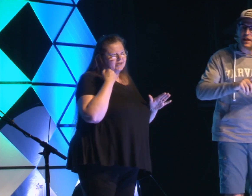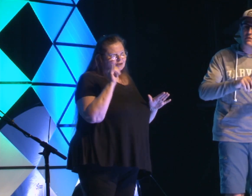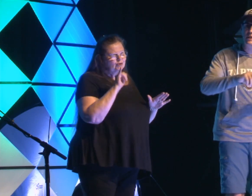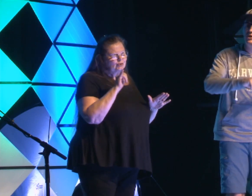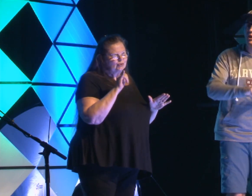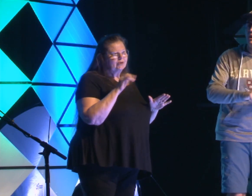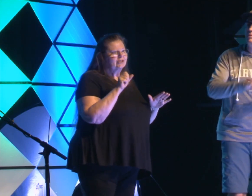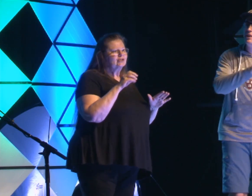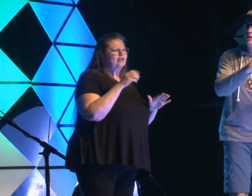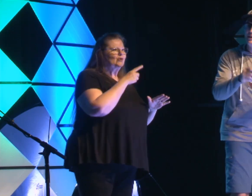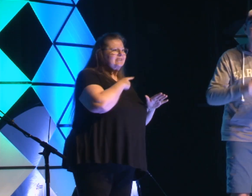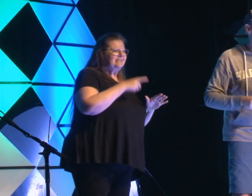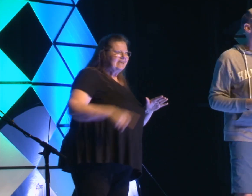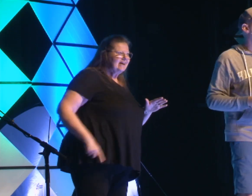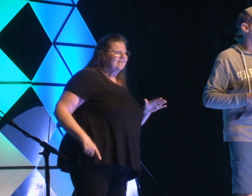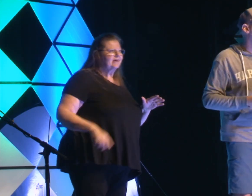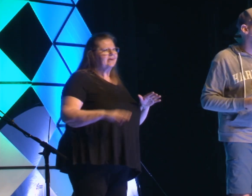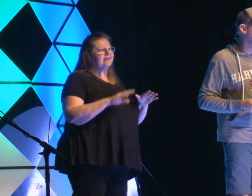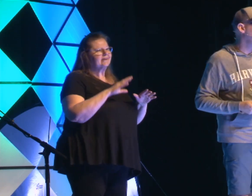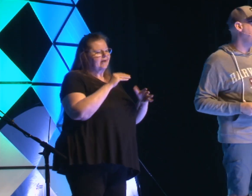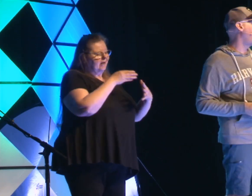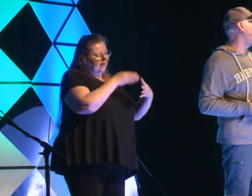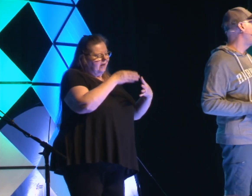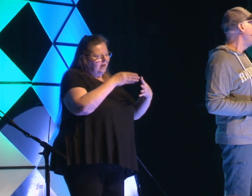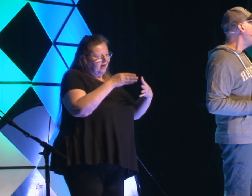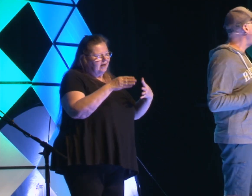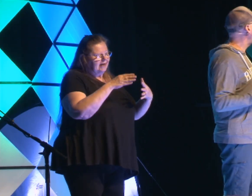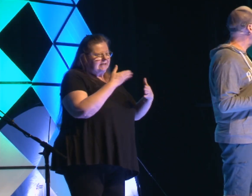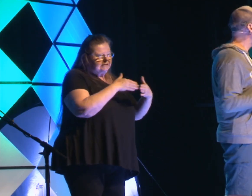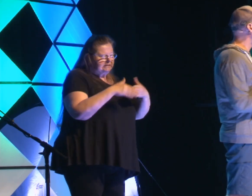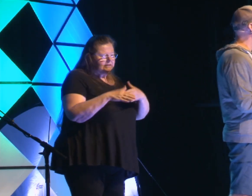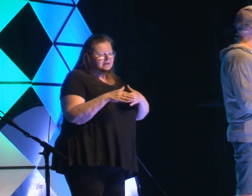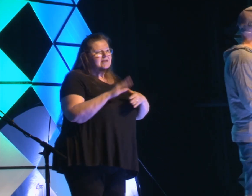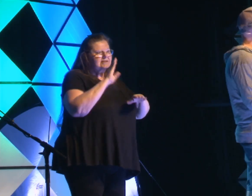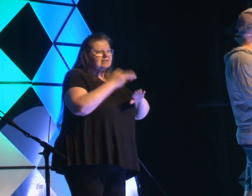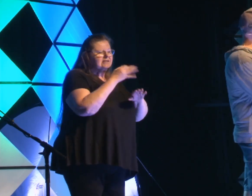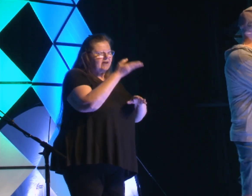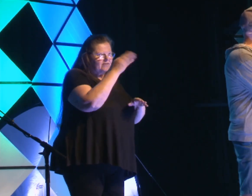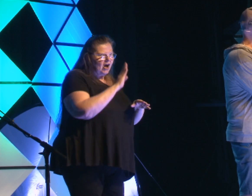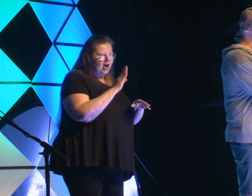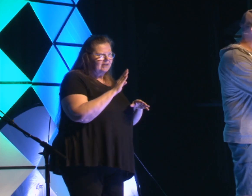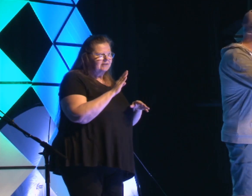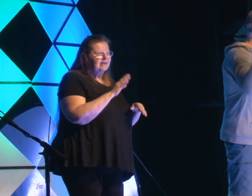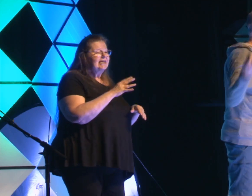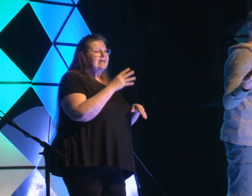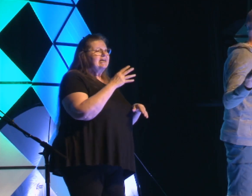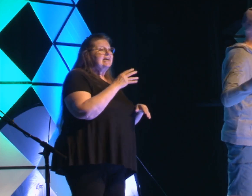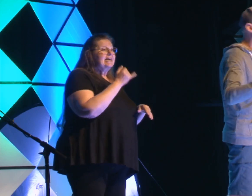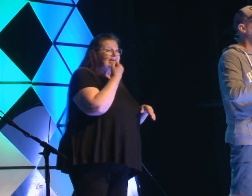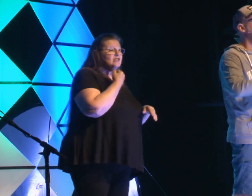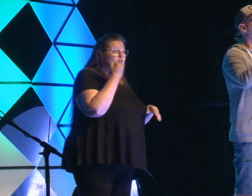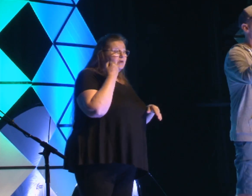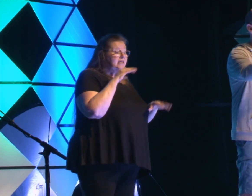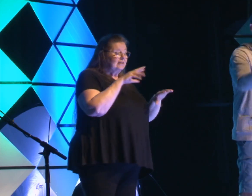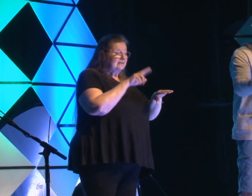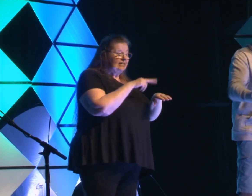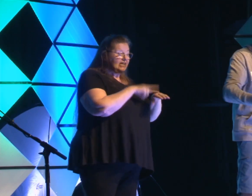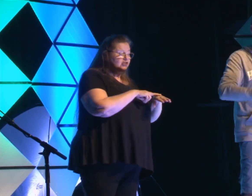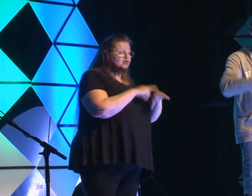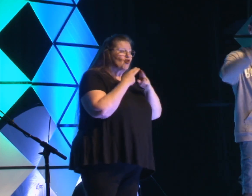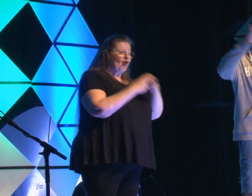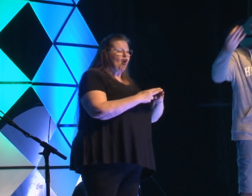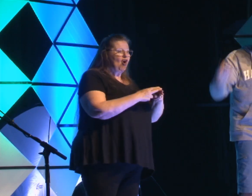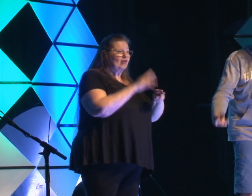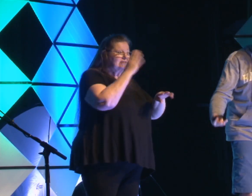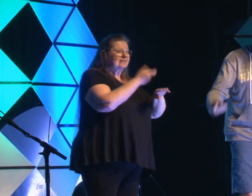So David and Solomon and their sons, they're called sons of God. In fact, in Exodus chapter 4, Israel, the whole nation, is called Son of God